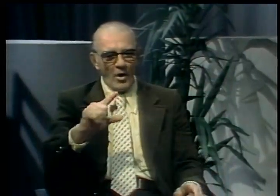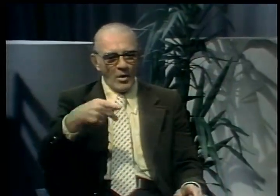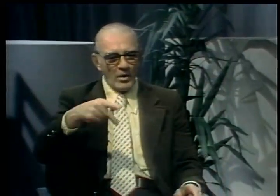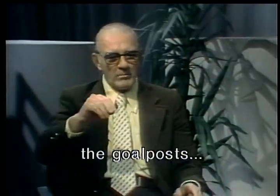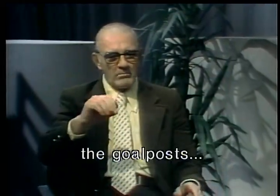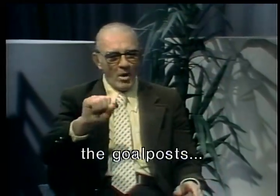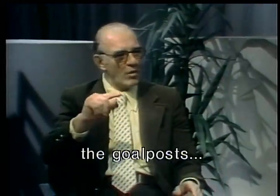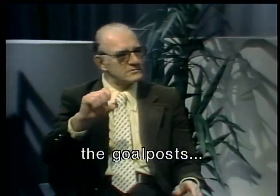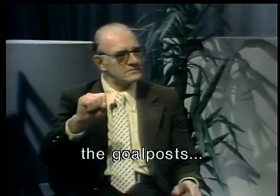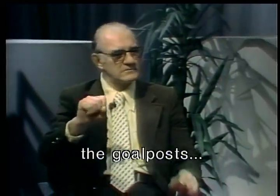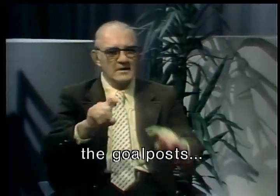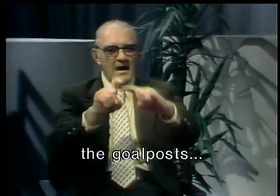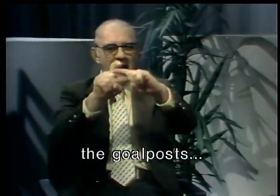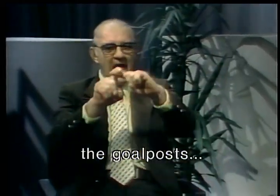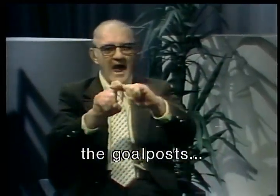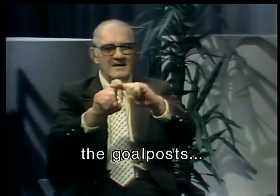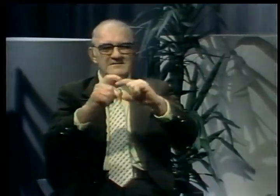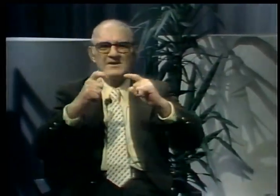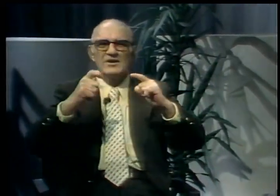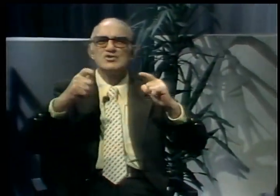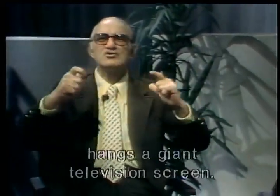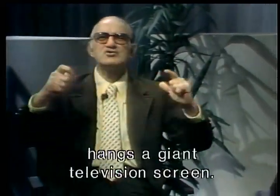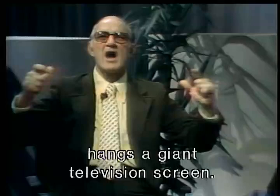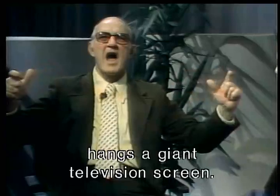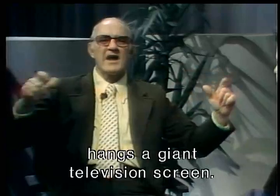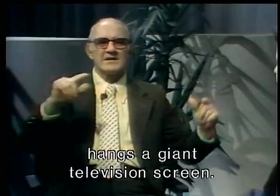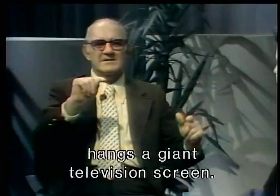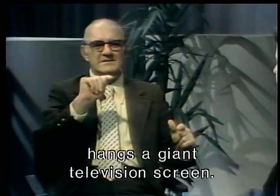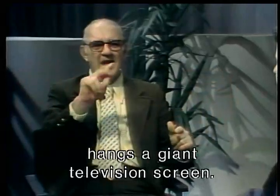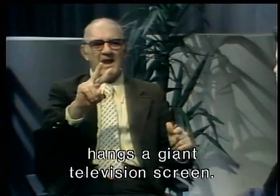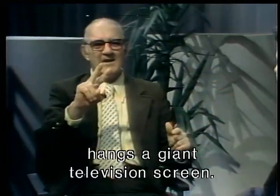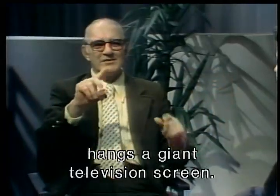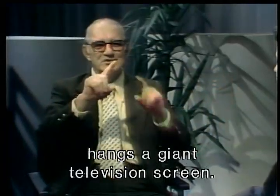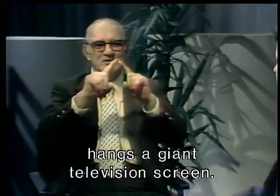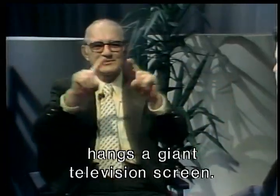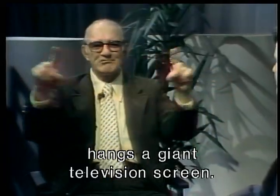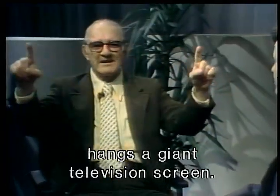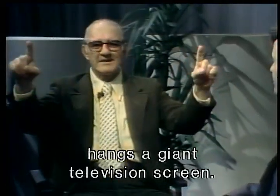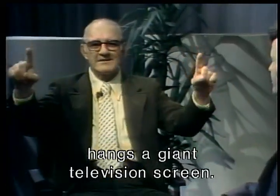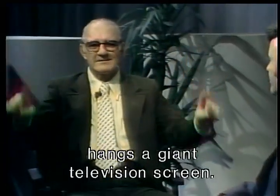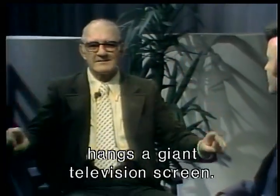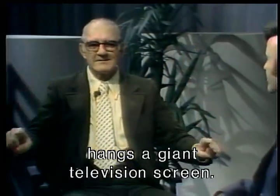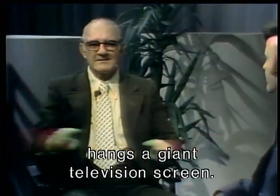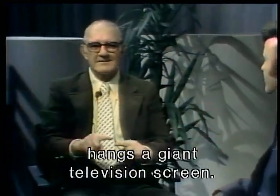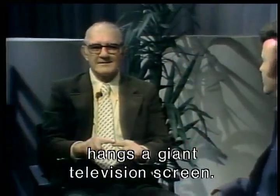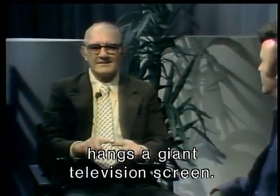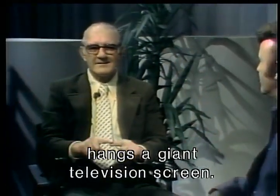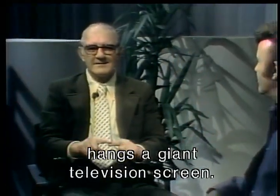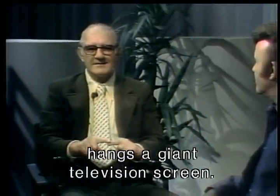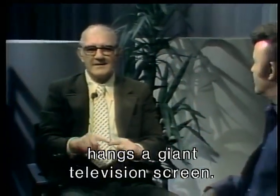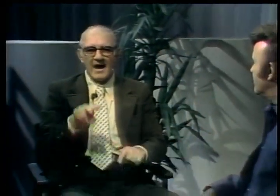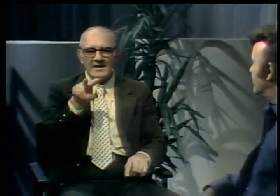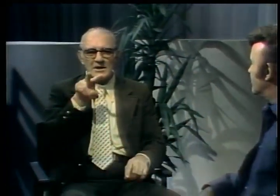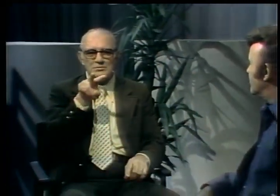goal posts hangs giant television screen. And he's